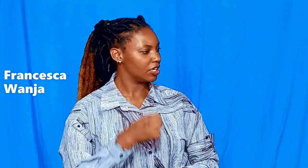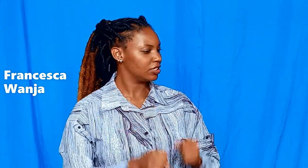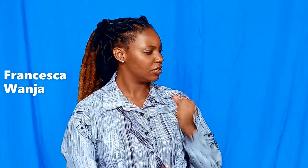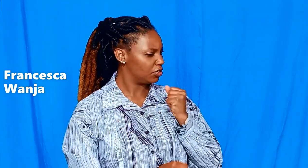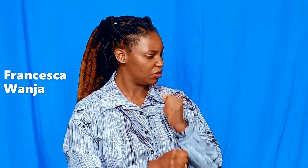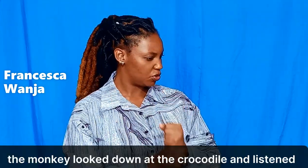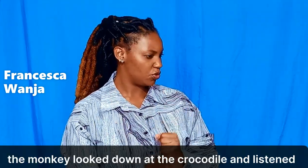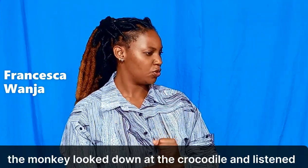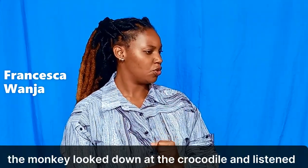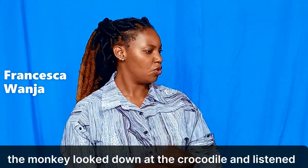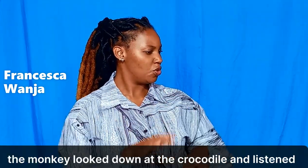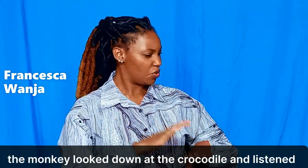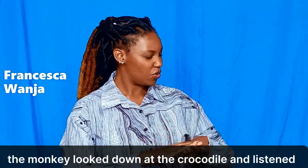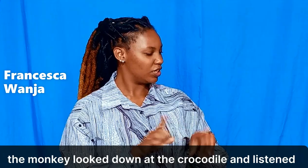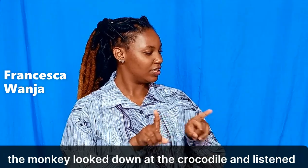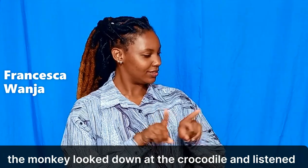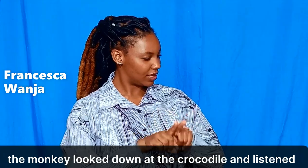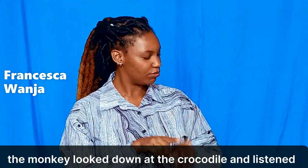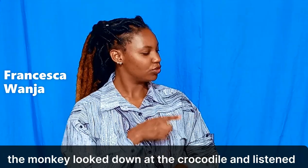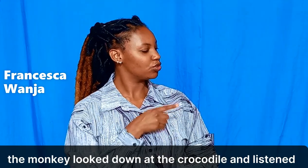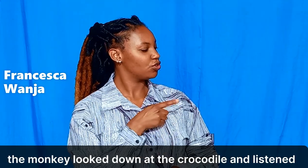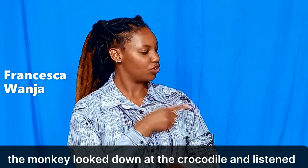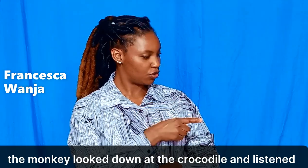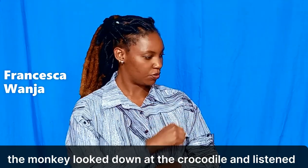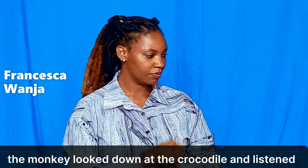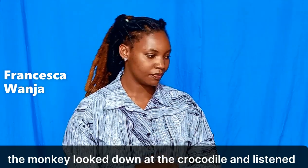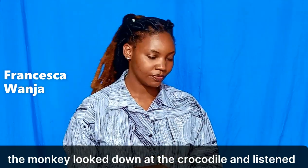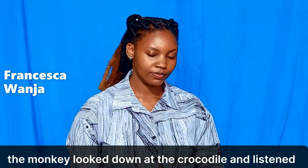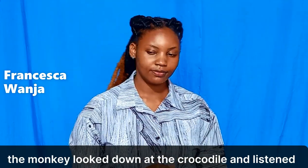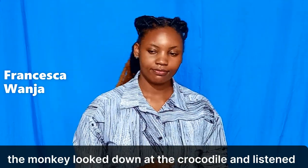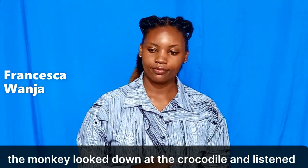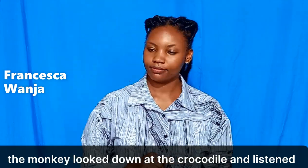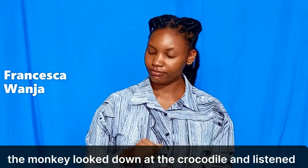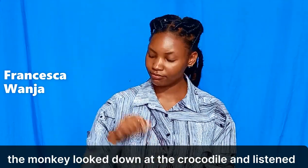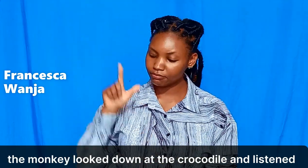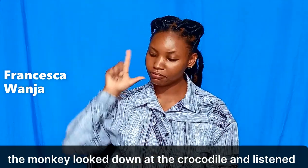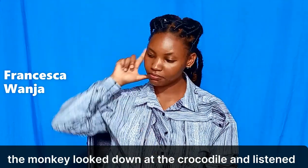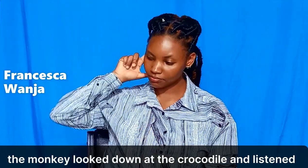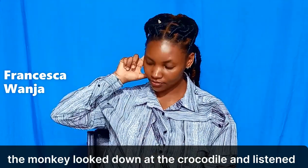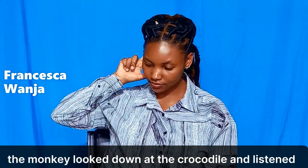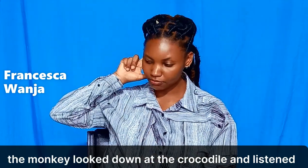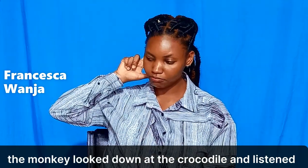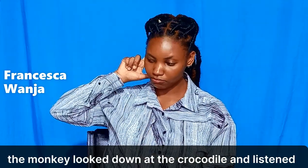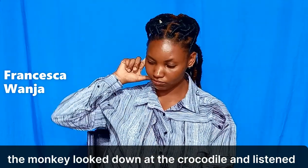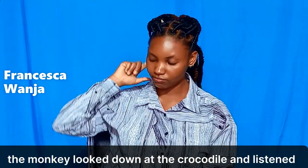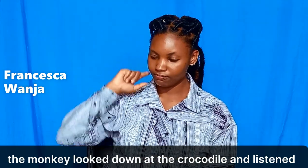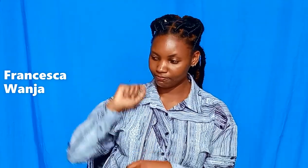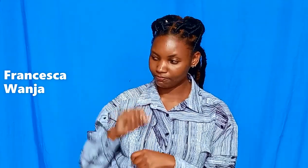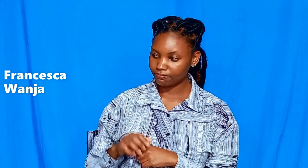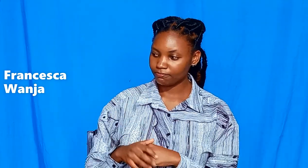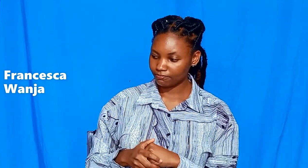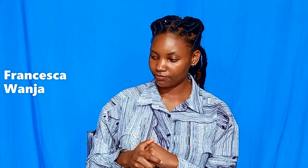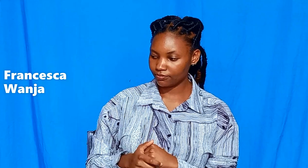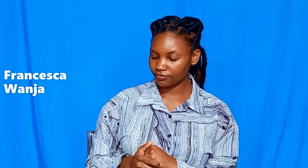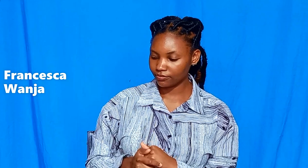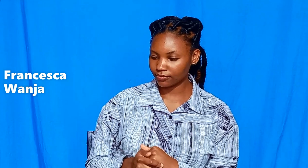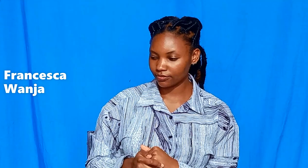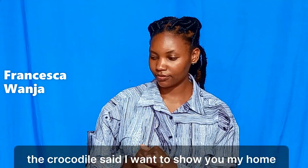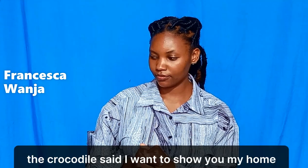The monkey looked down at the crocodile and listened. The